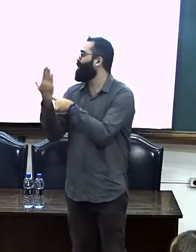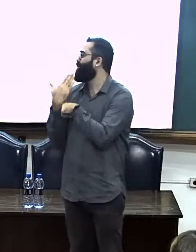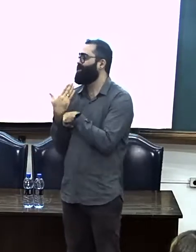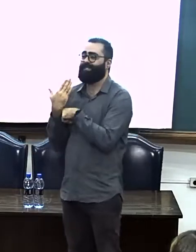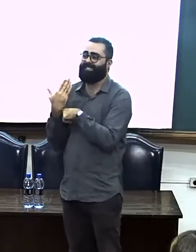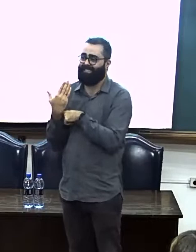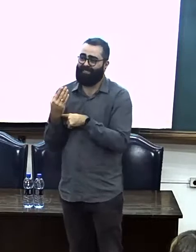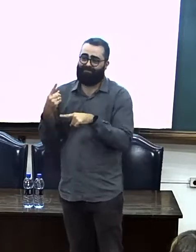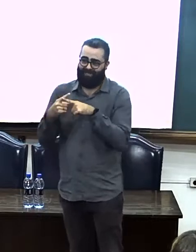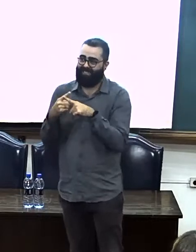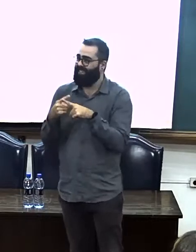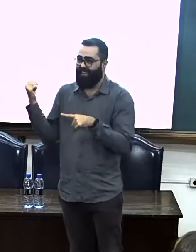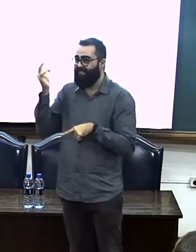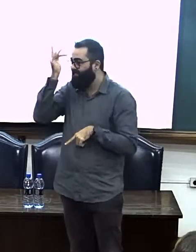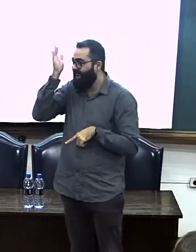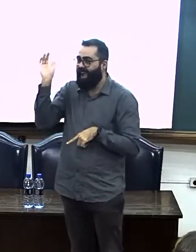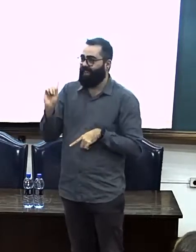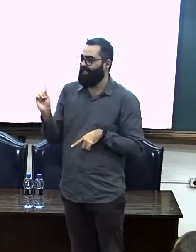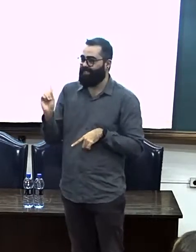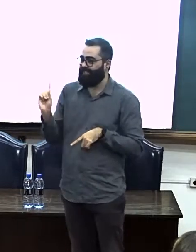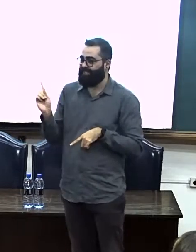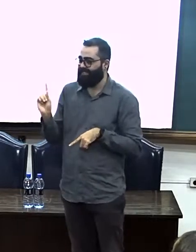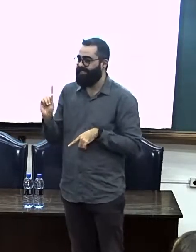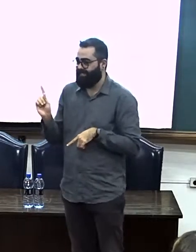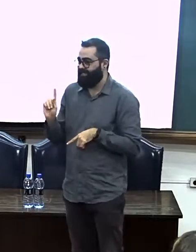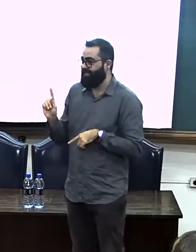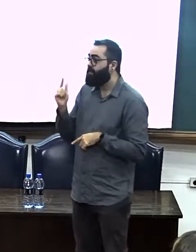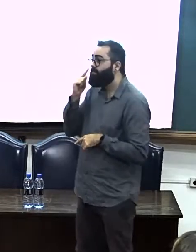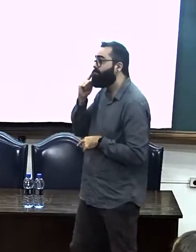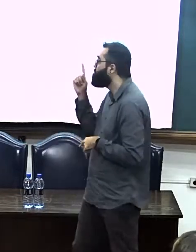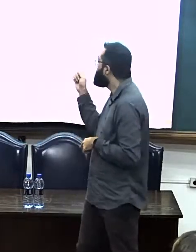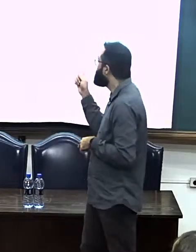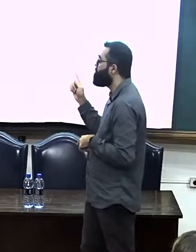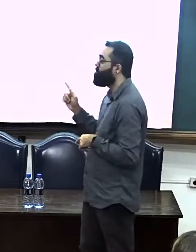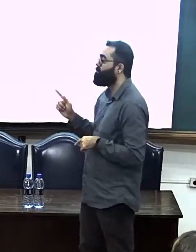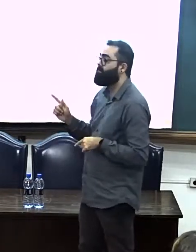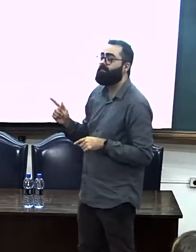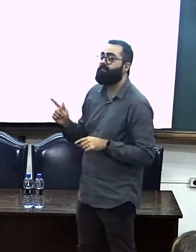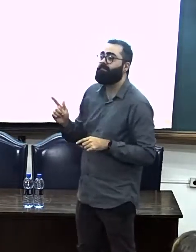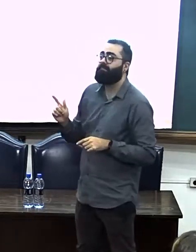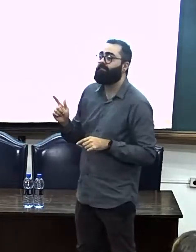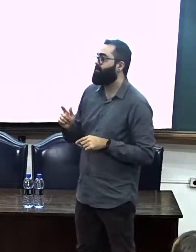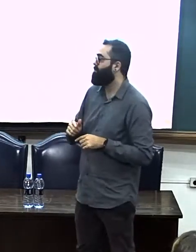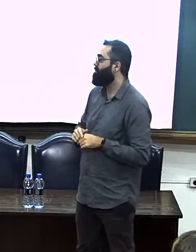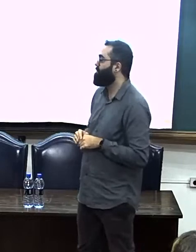steps. So here we have the first part.